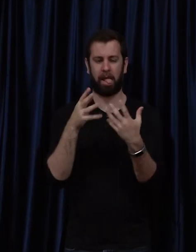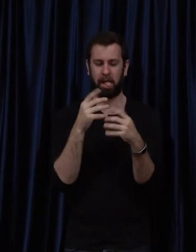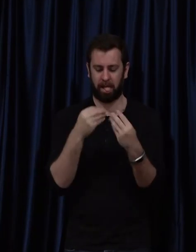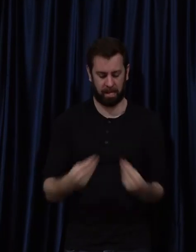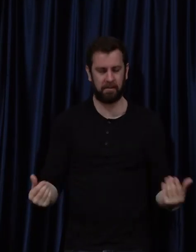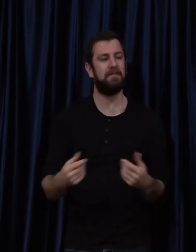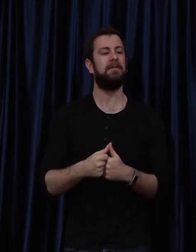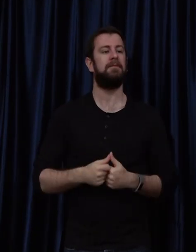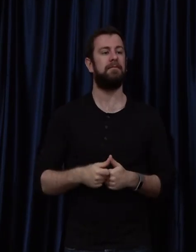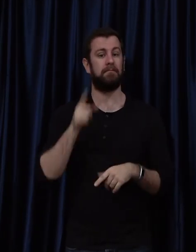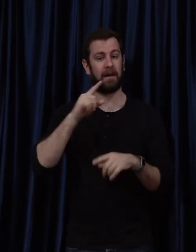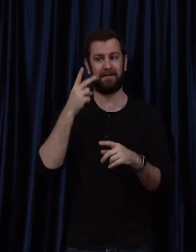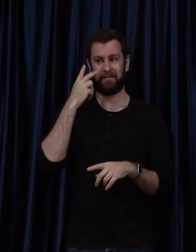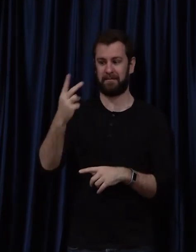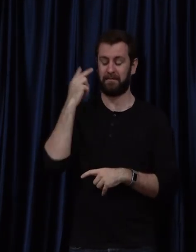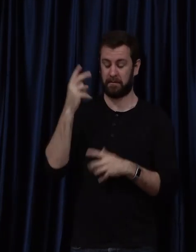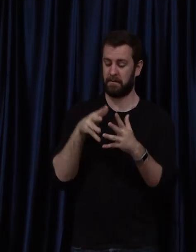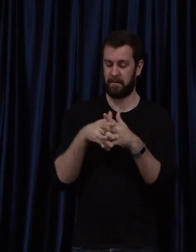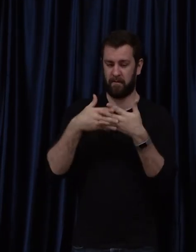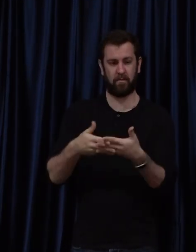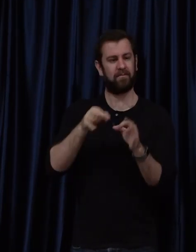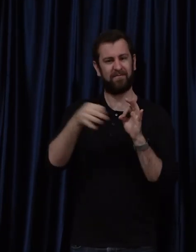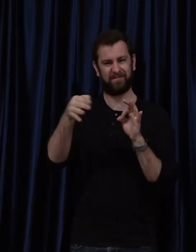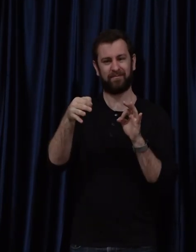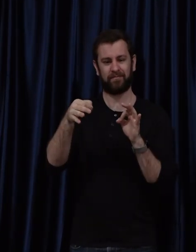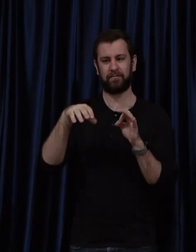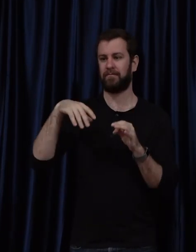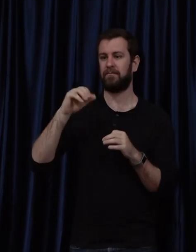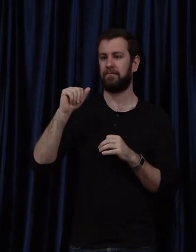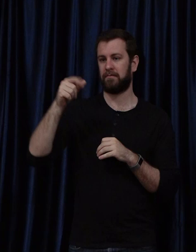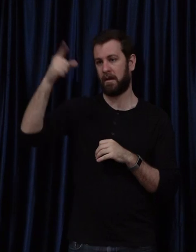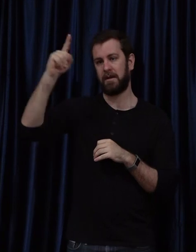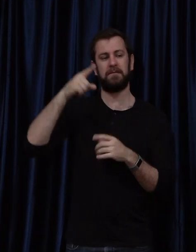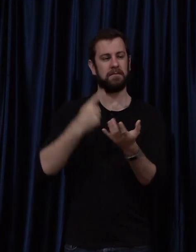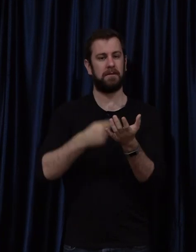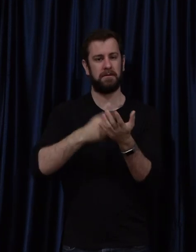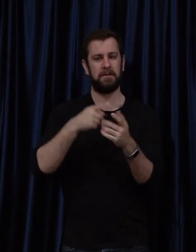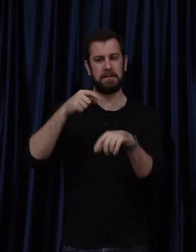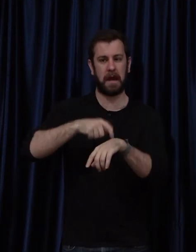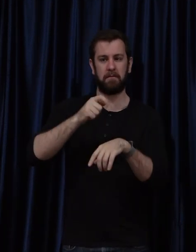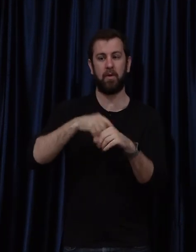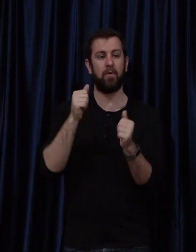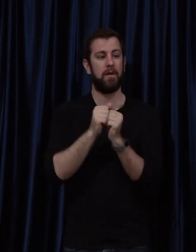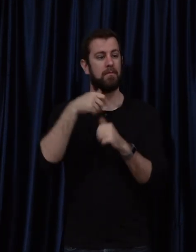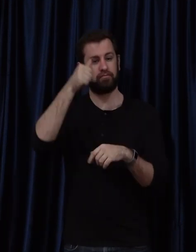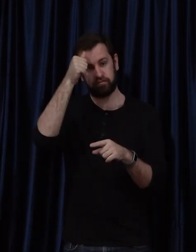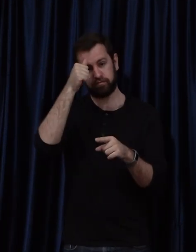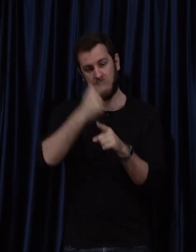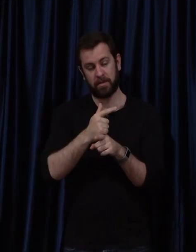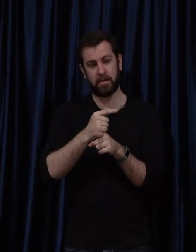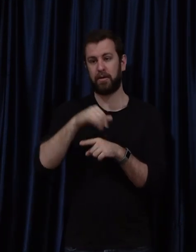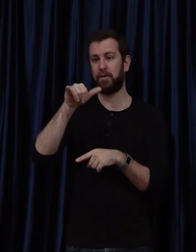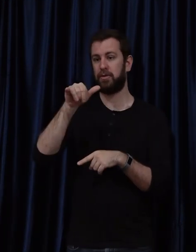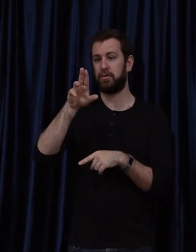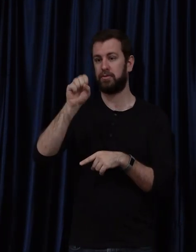phenomenal reflection in the verse of the Quran. So Allah speaks about the time when the brothers of